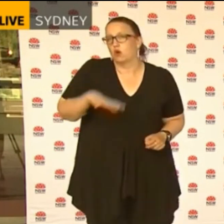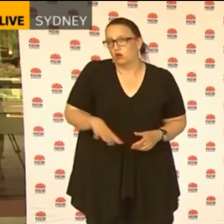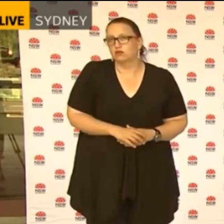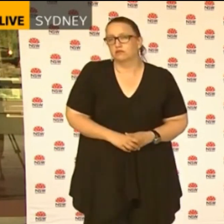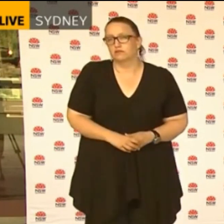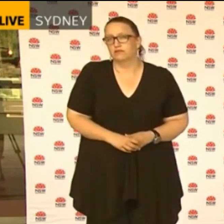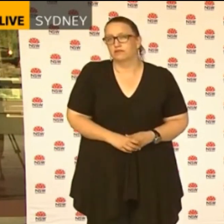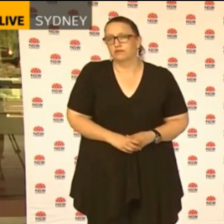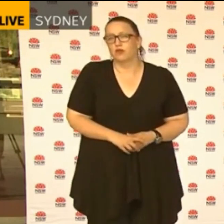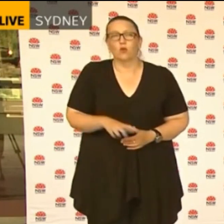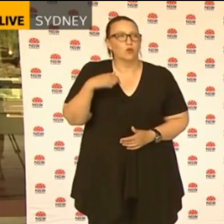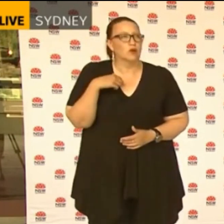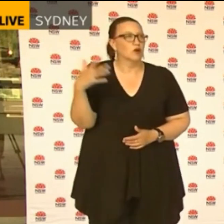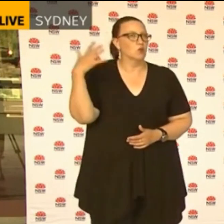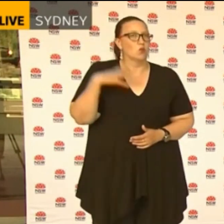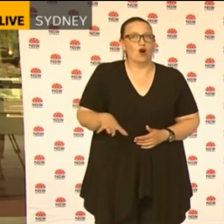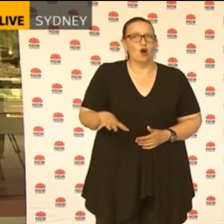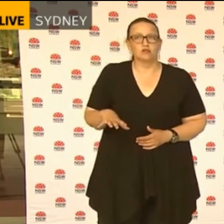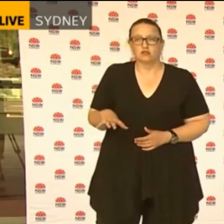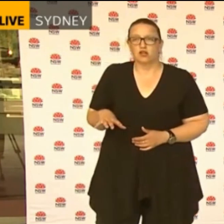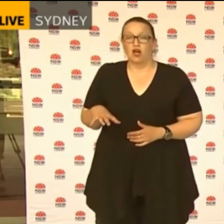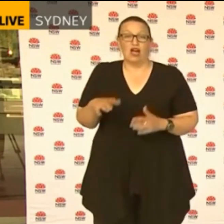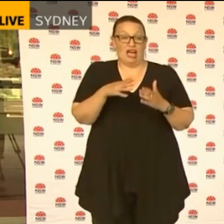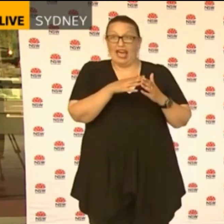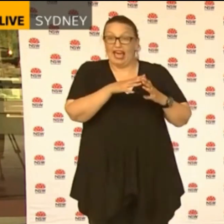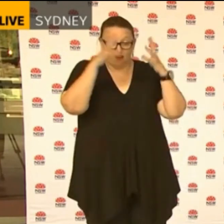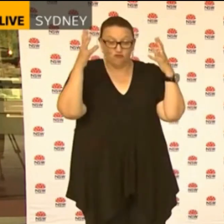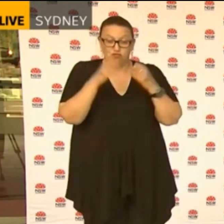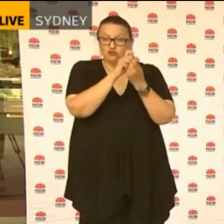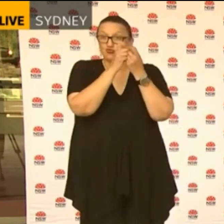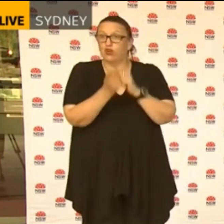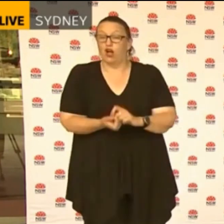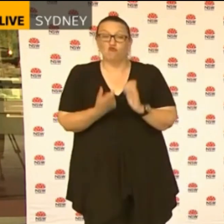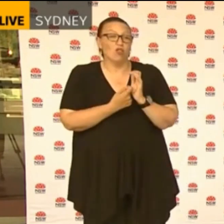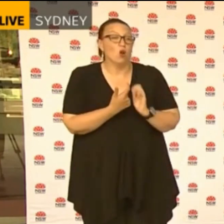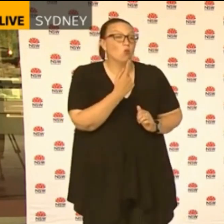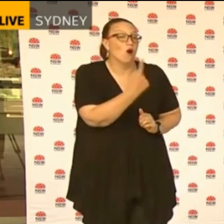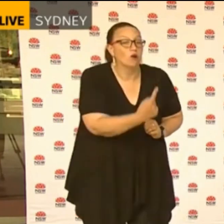we'd like to have a general reset rather than looking at things, but obviously,